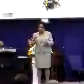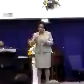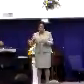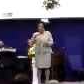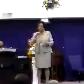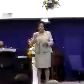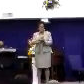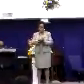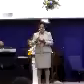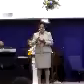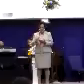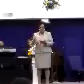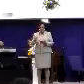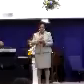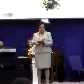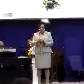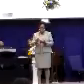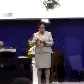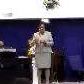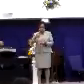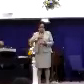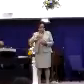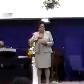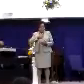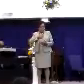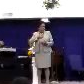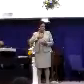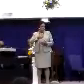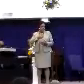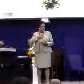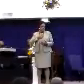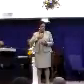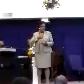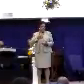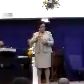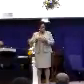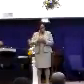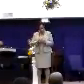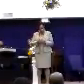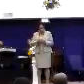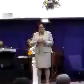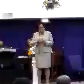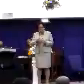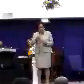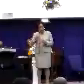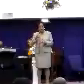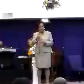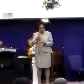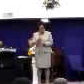you. You gotta sanctify yourself. Amen. And somebody say, well, how can I sanctify